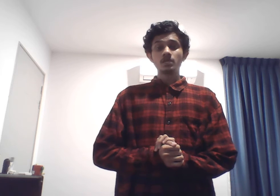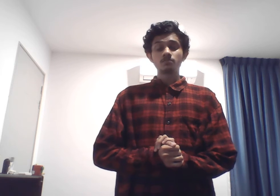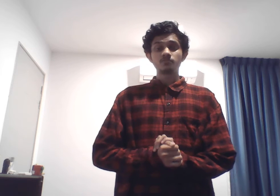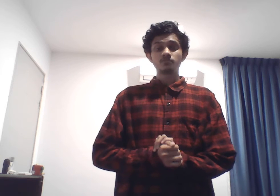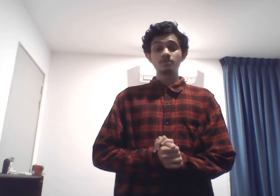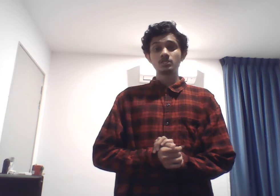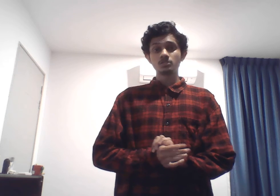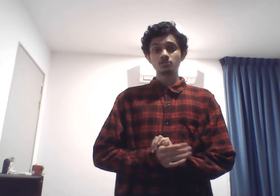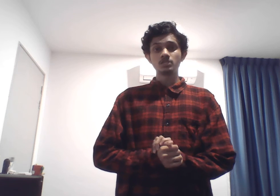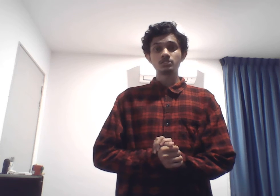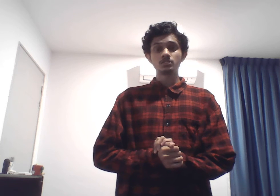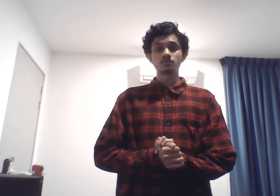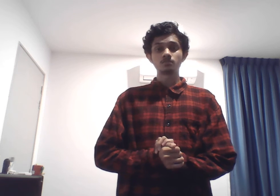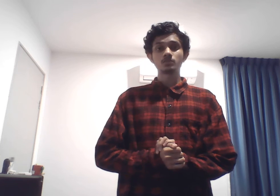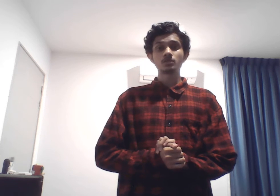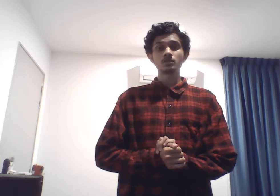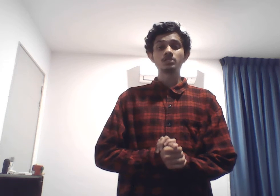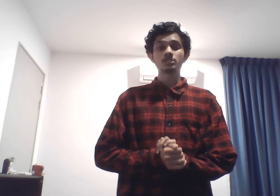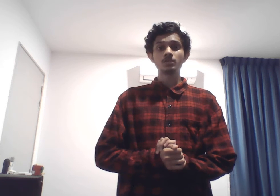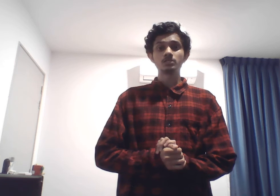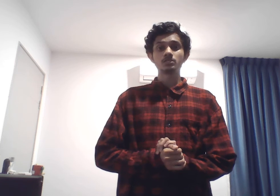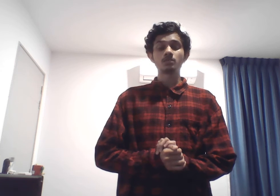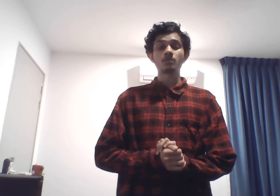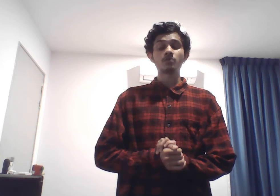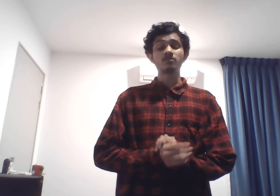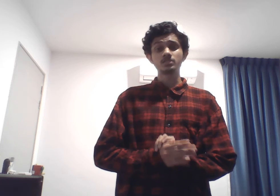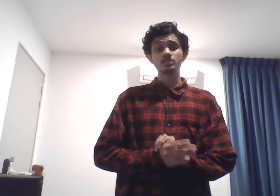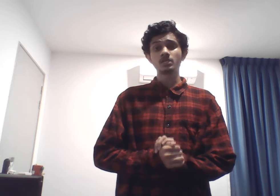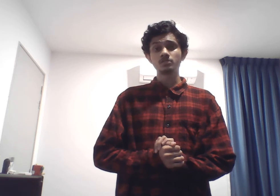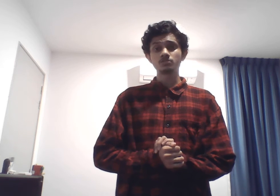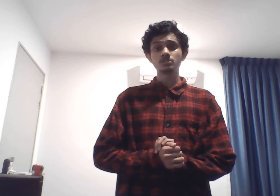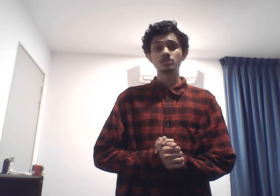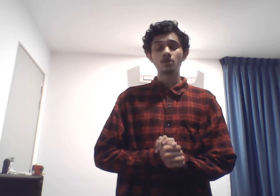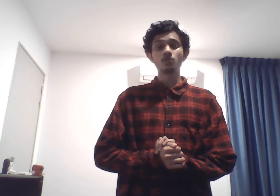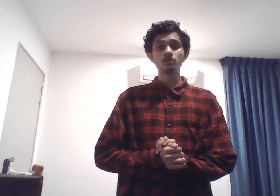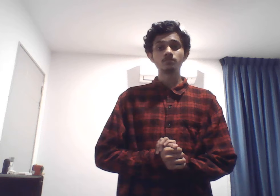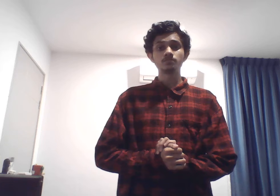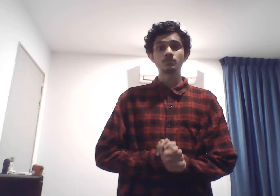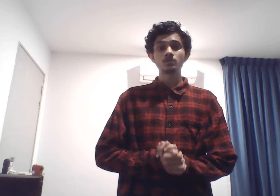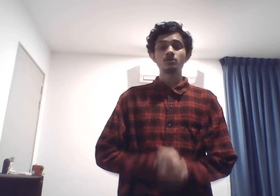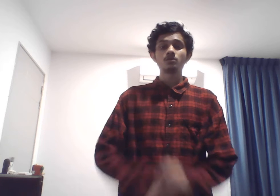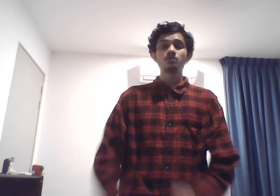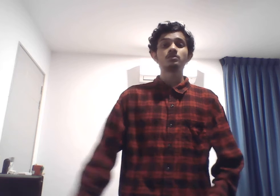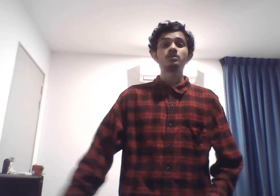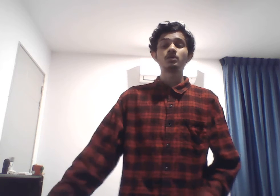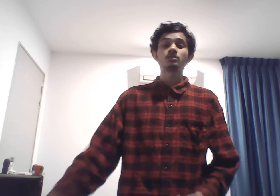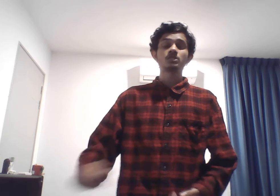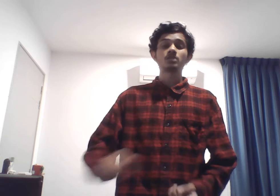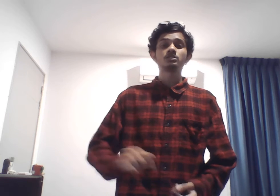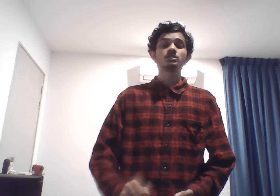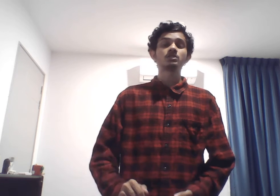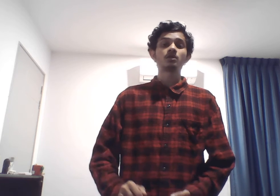FGM, female genital mutilation, currently takes place in about roughly 30 countries in our world. These countries are